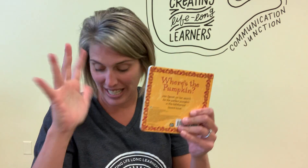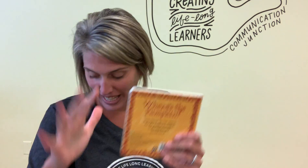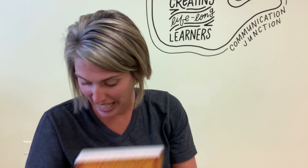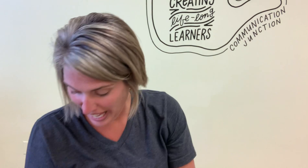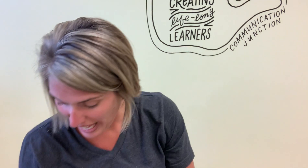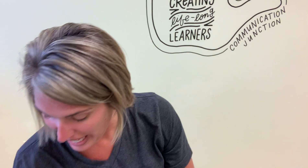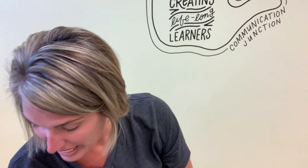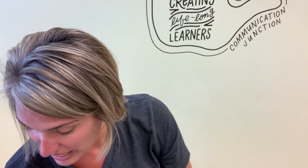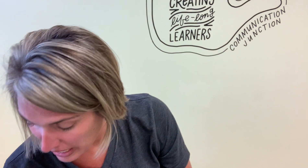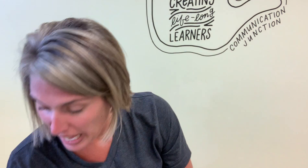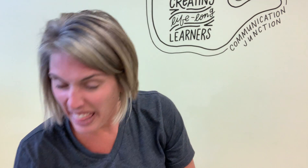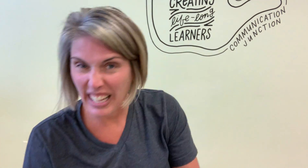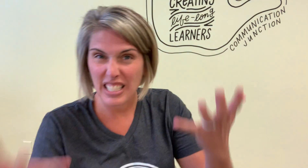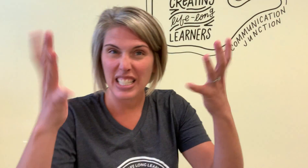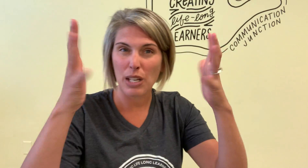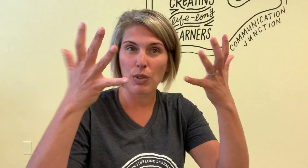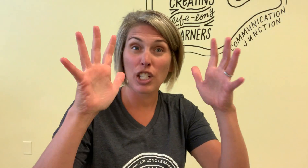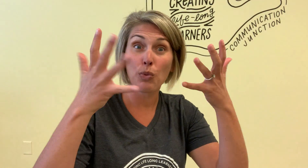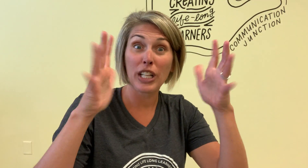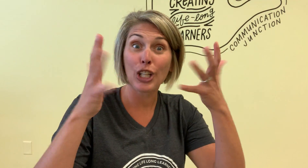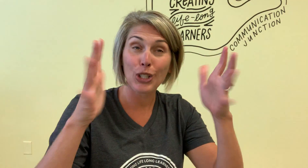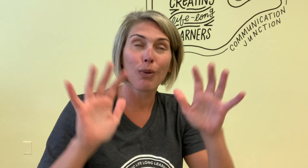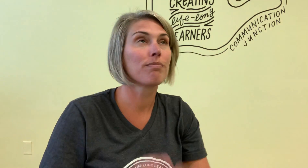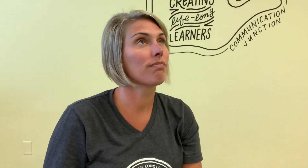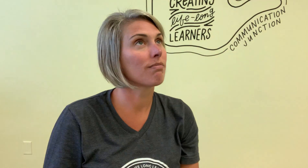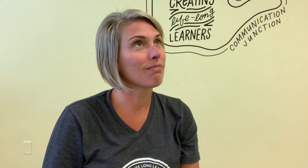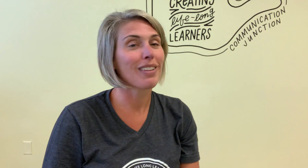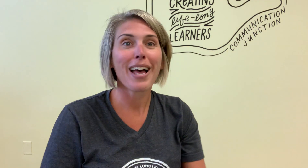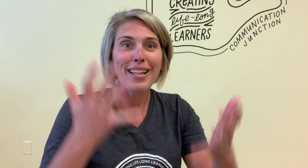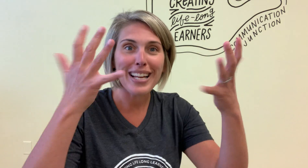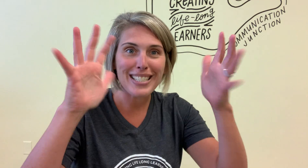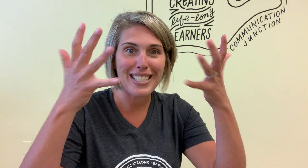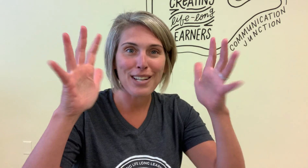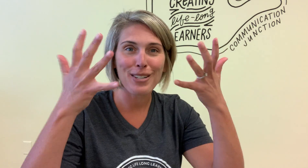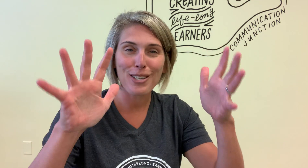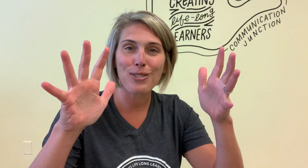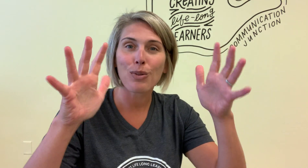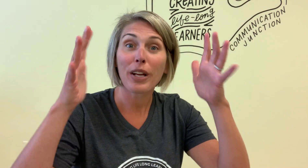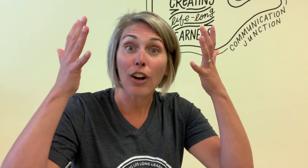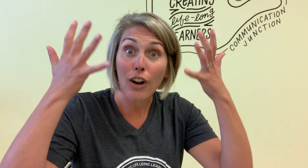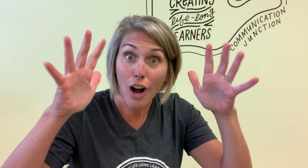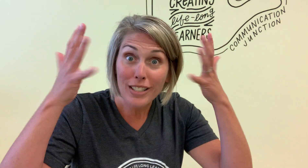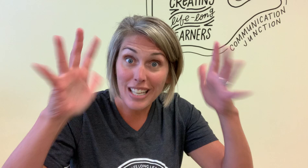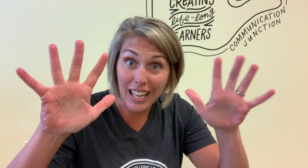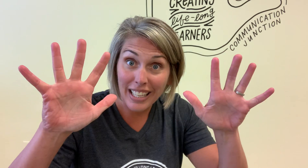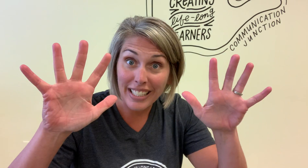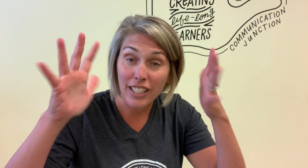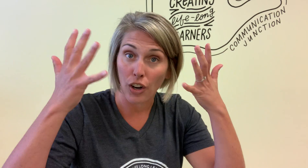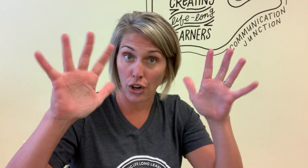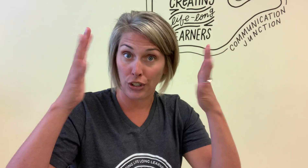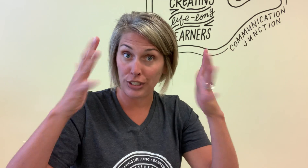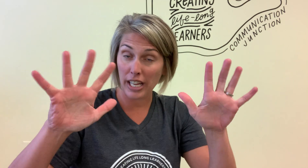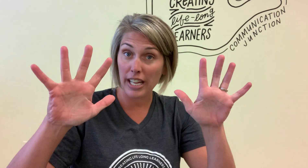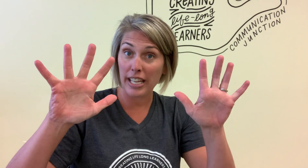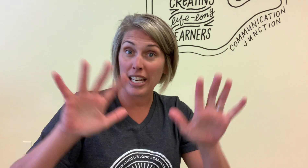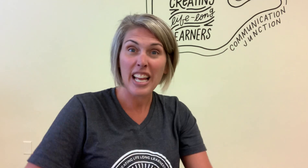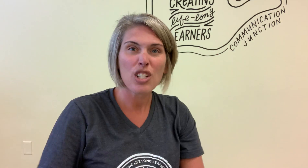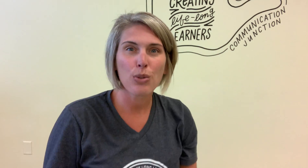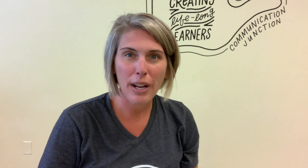the end. And that's the sign we look. That's the sign we use when we are all done, all done. So now it's